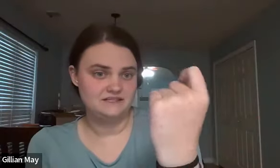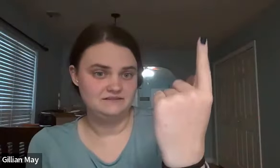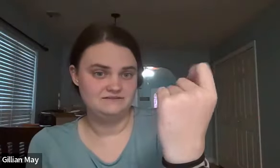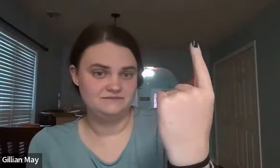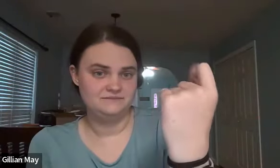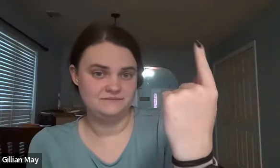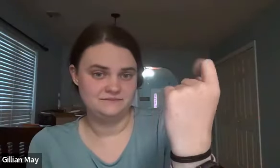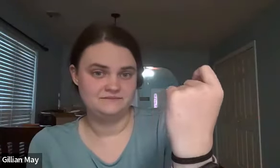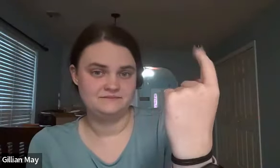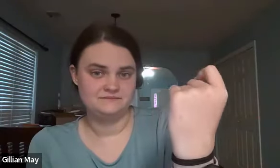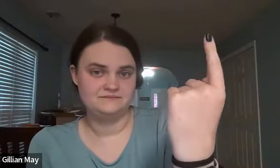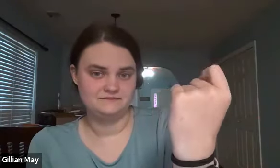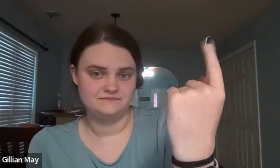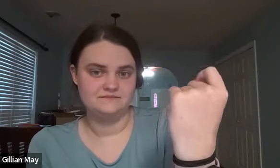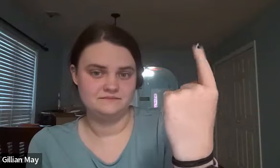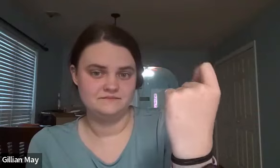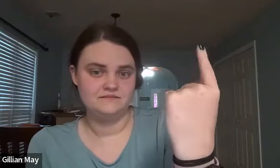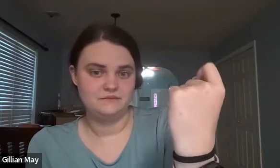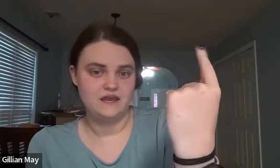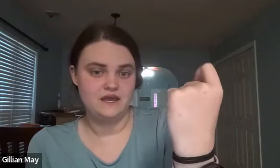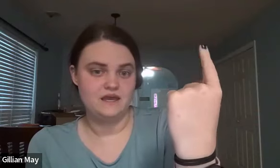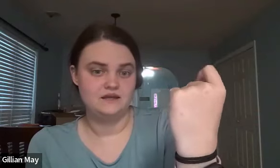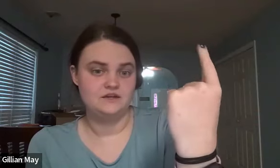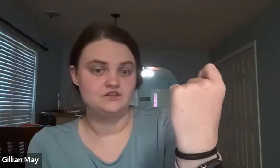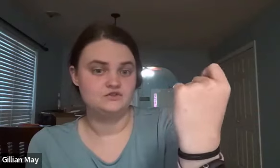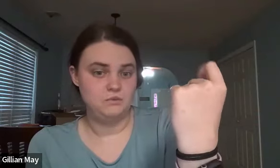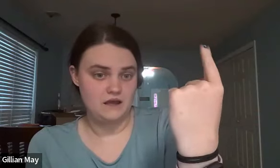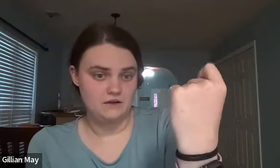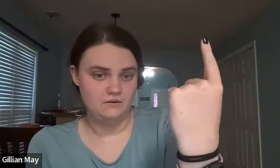11. Then we had 12.